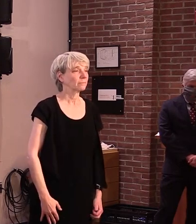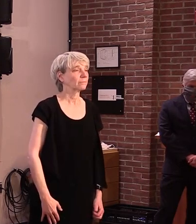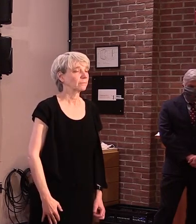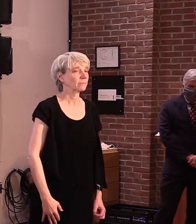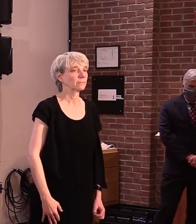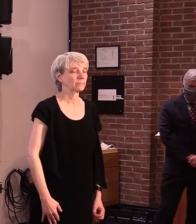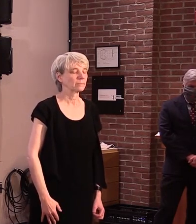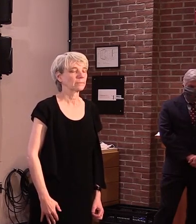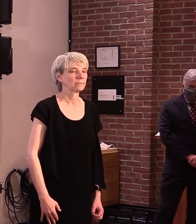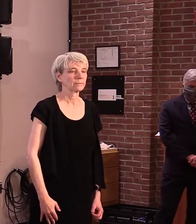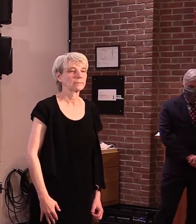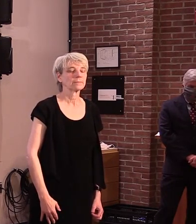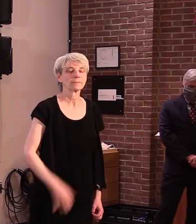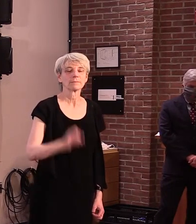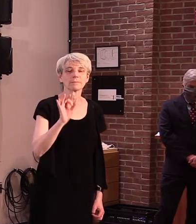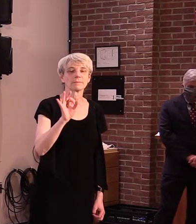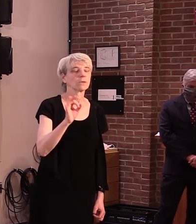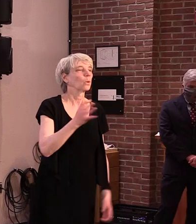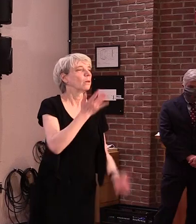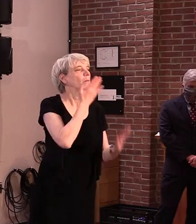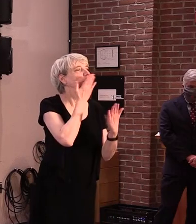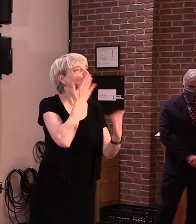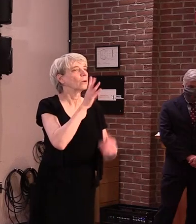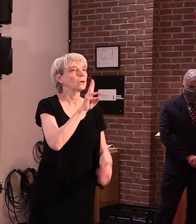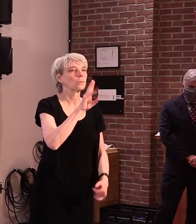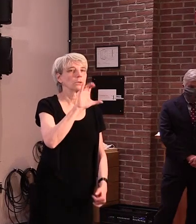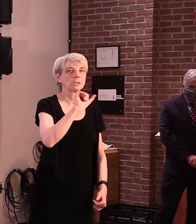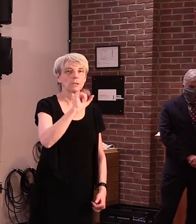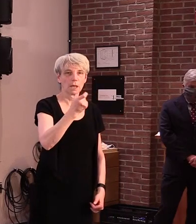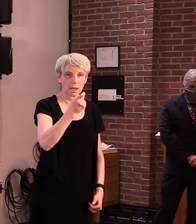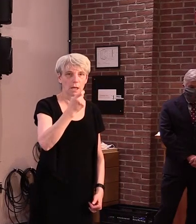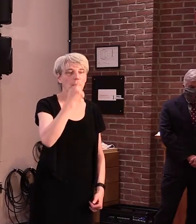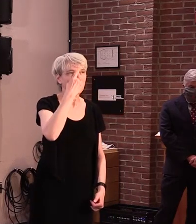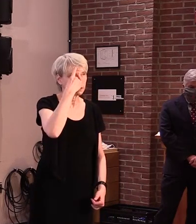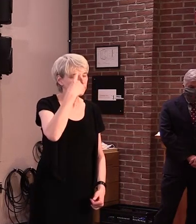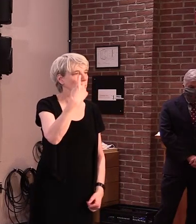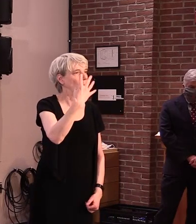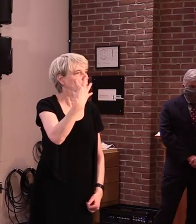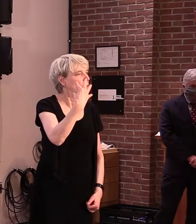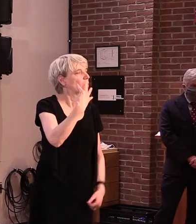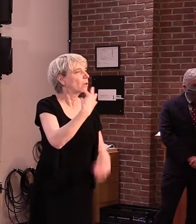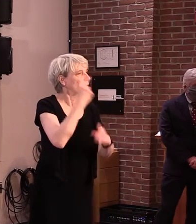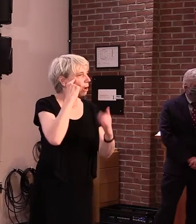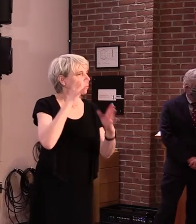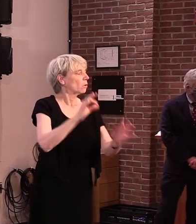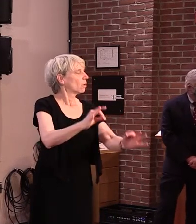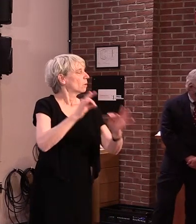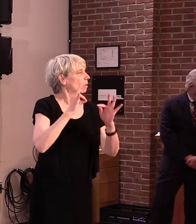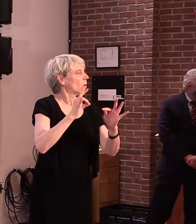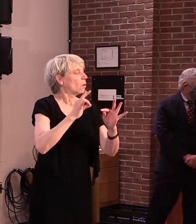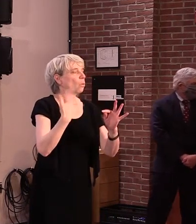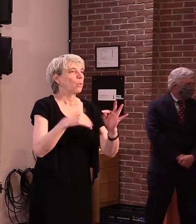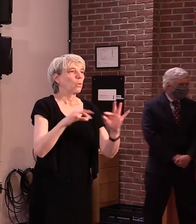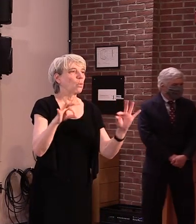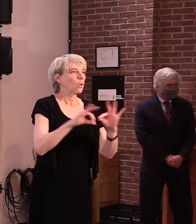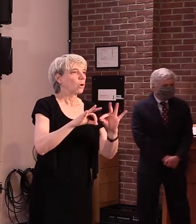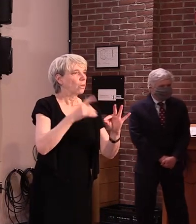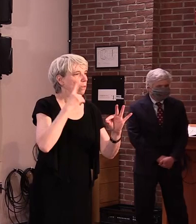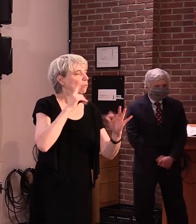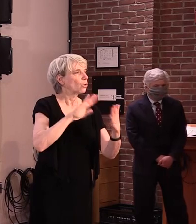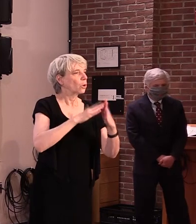Okay, thanks. And I wanted to thank WCAX for televising this. It's really a community service on their